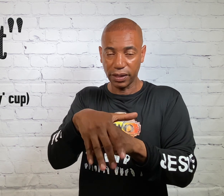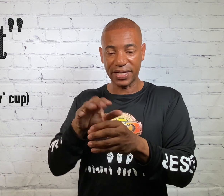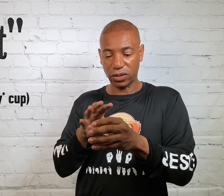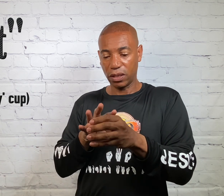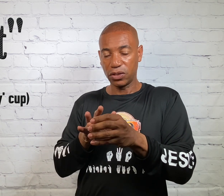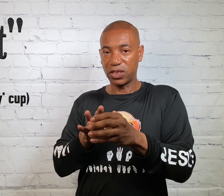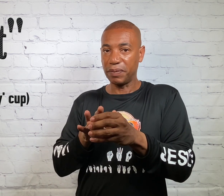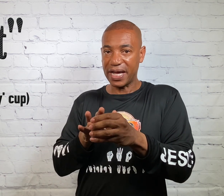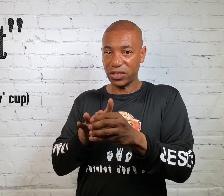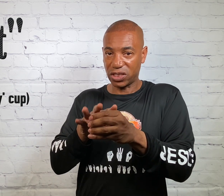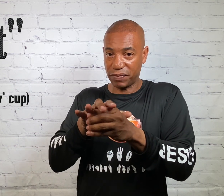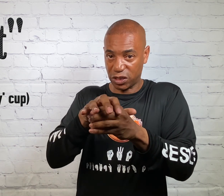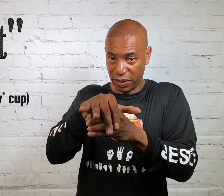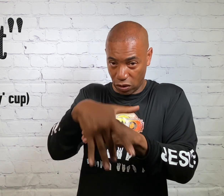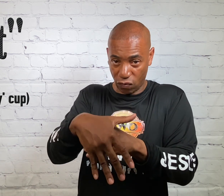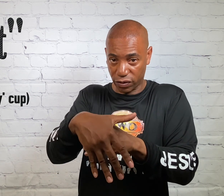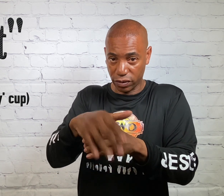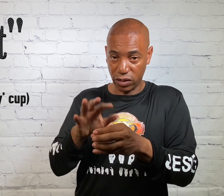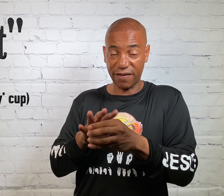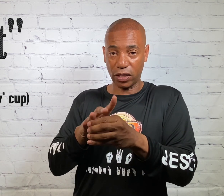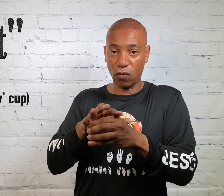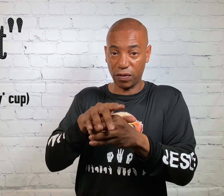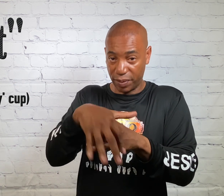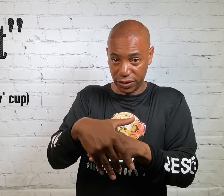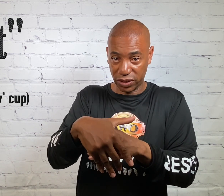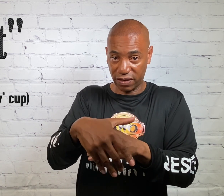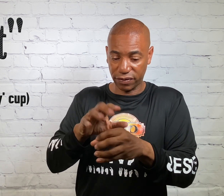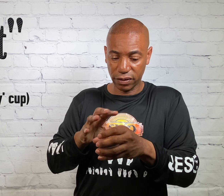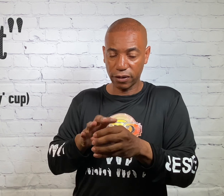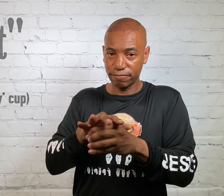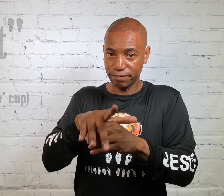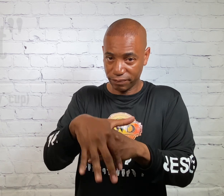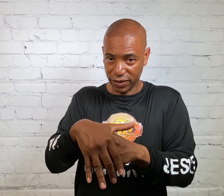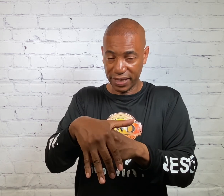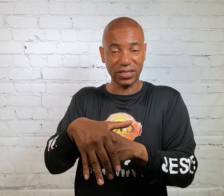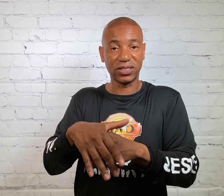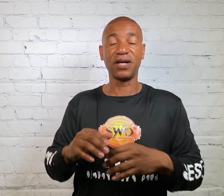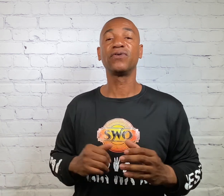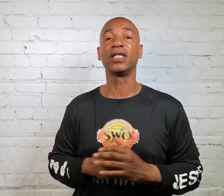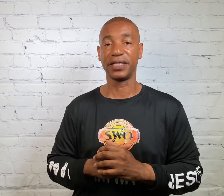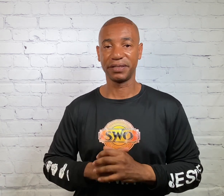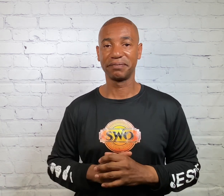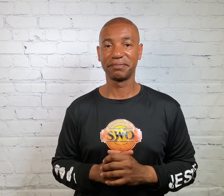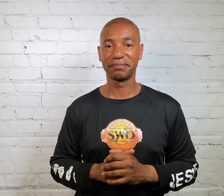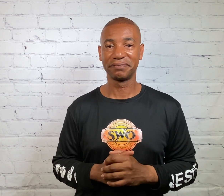that's symbolizing something spilling over. You're having an overabundance of. That's the sign for glut.